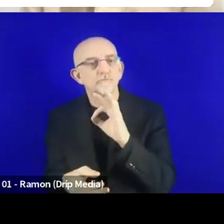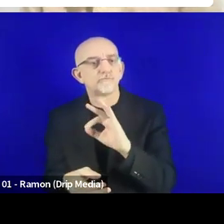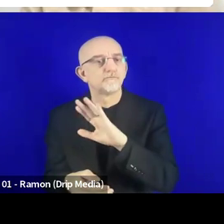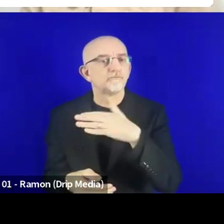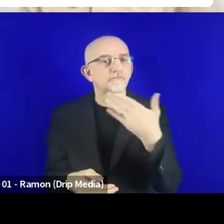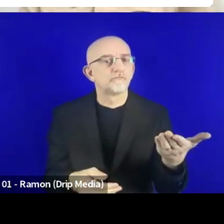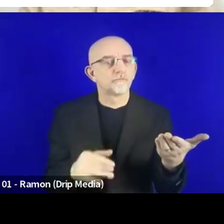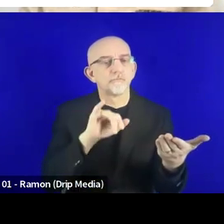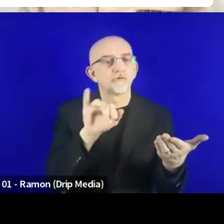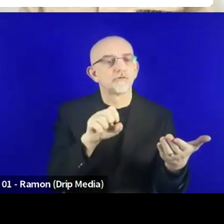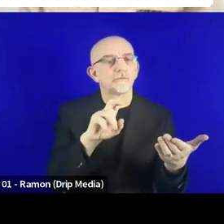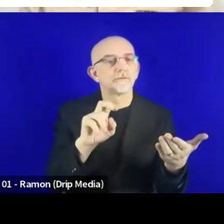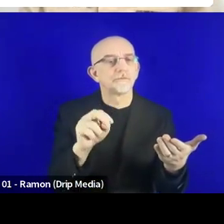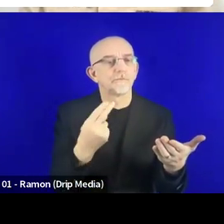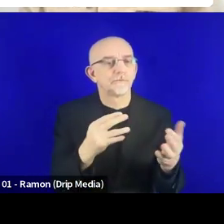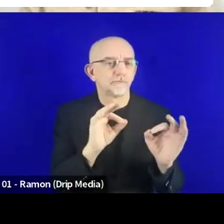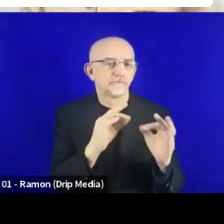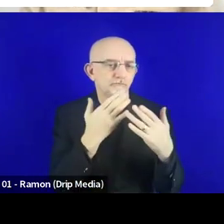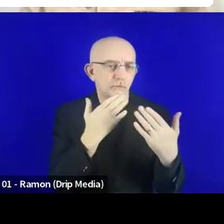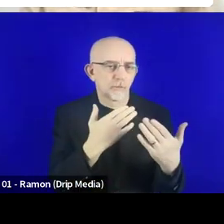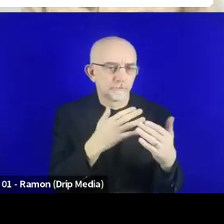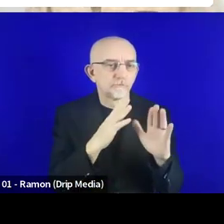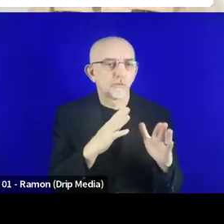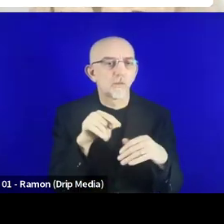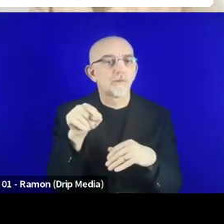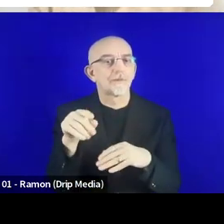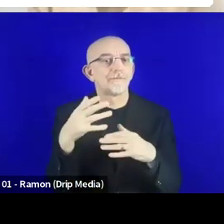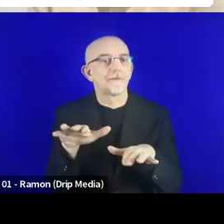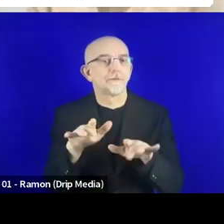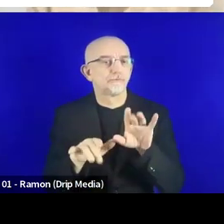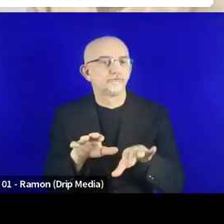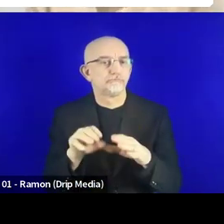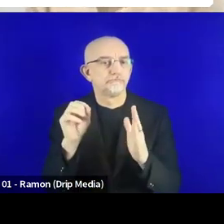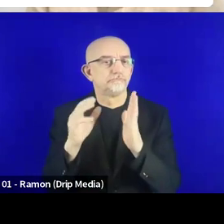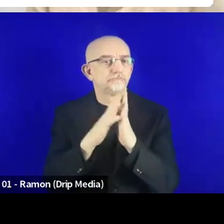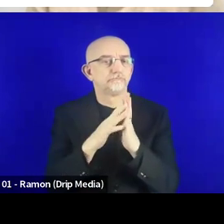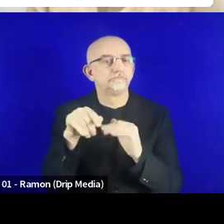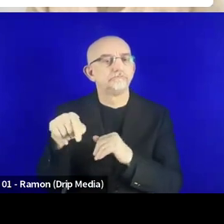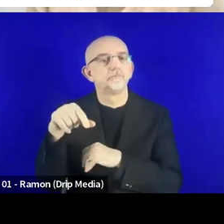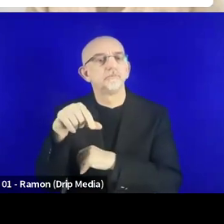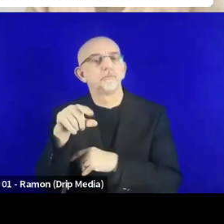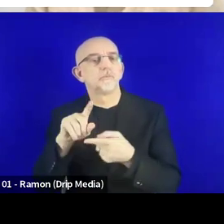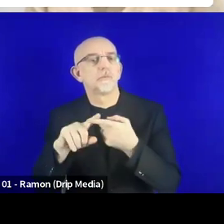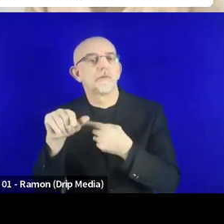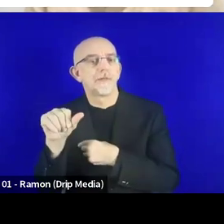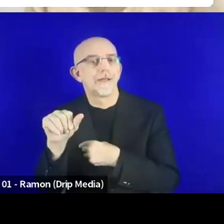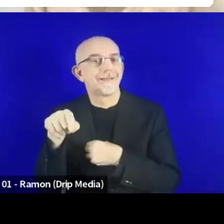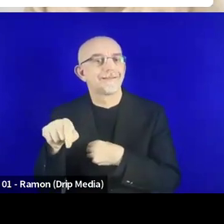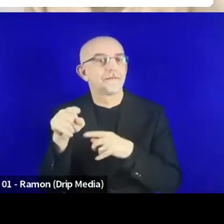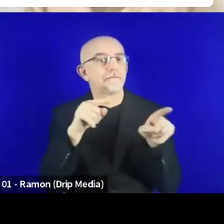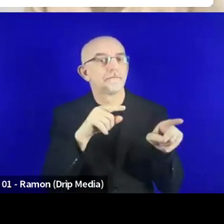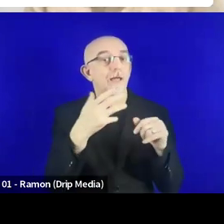of disability that can be carried out at a community level, that are then used to determine entitlements to social